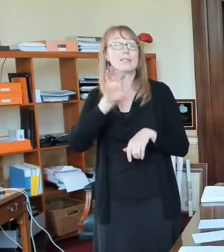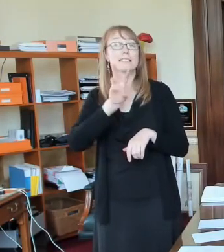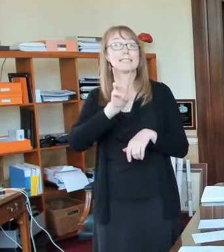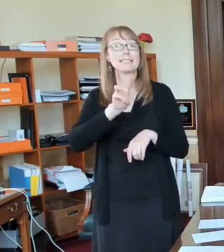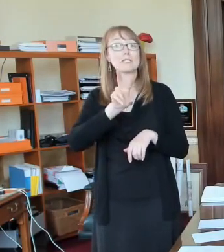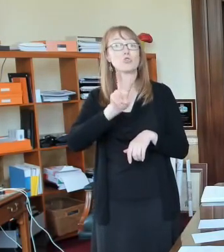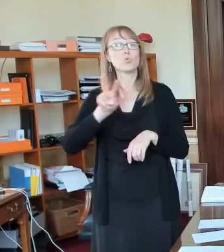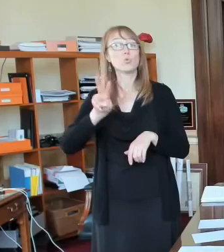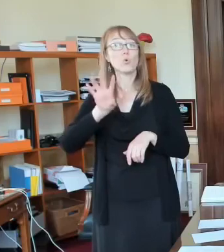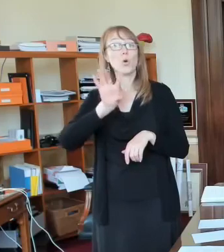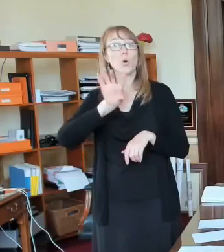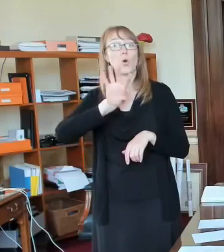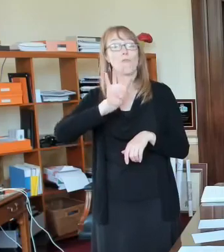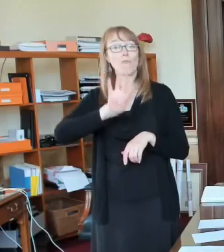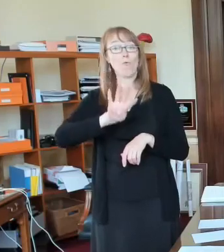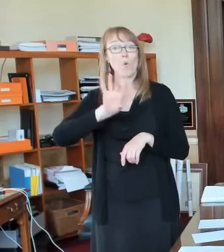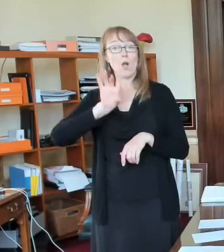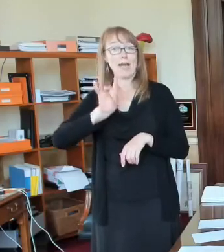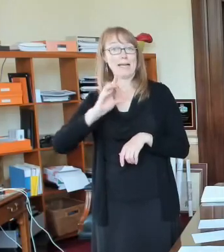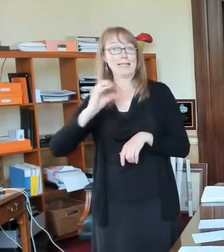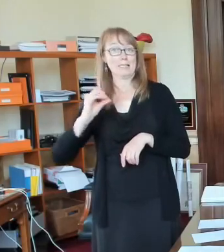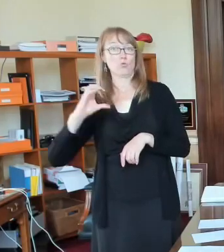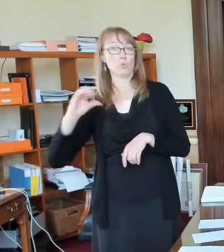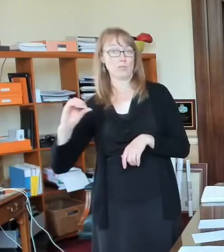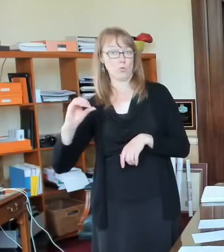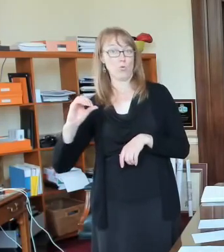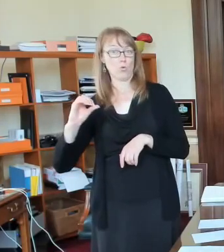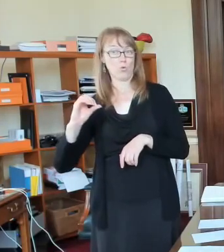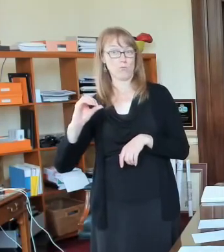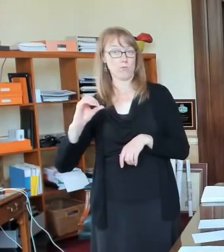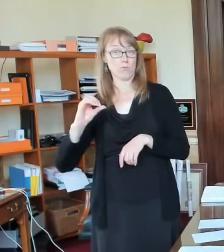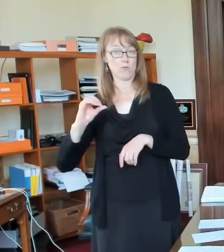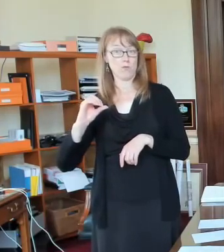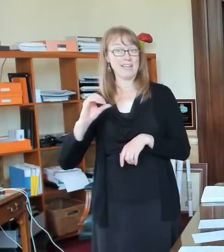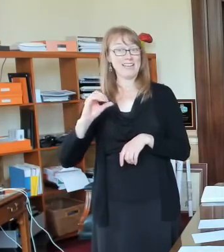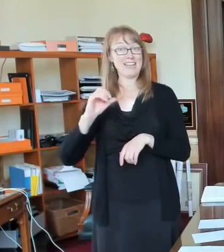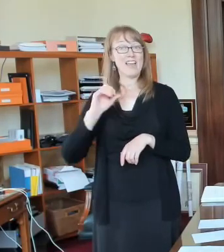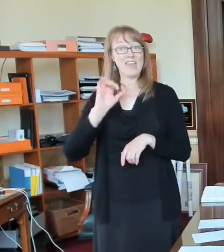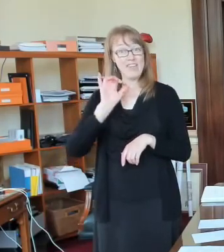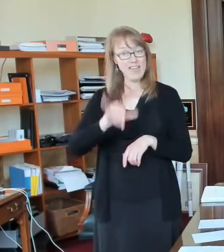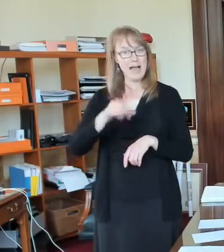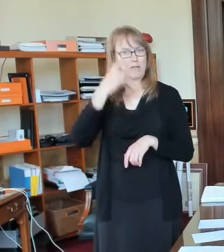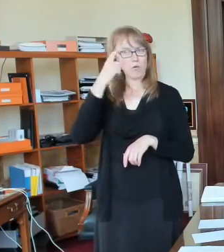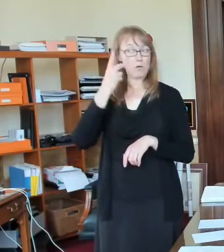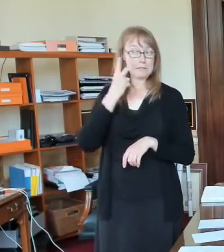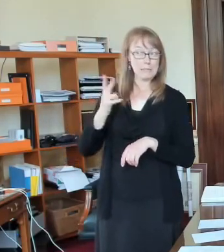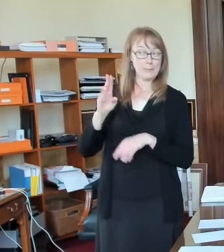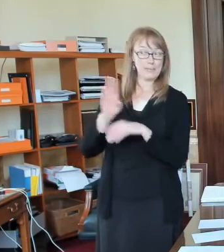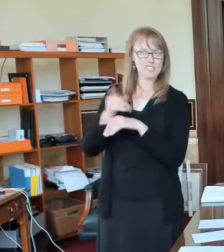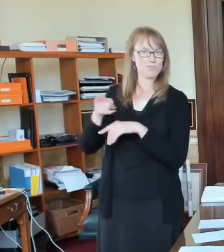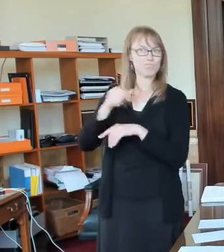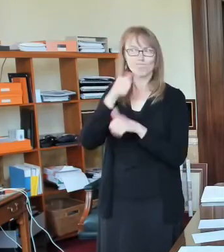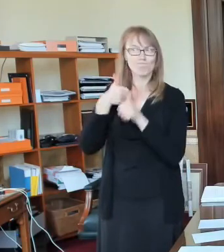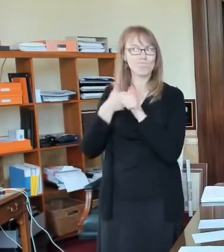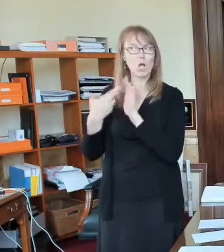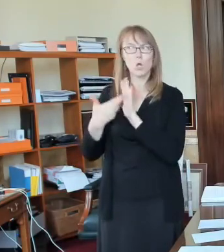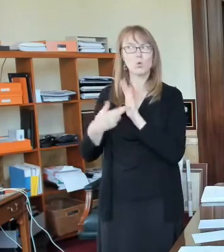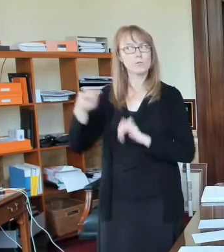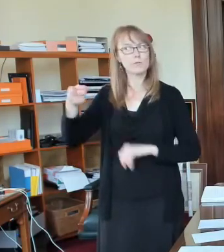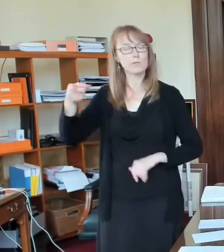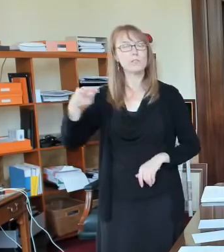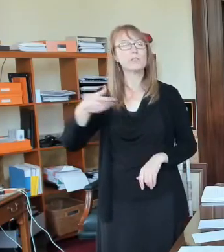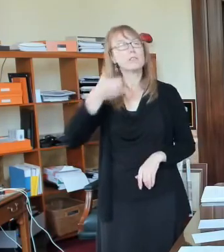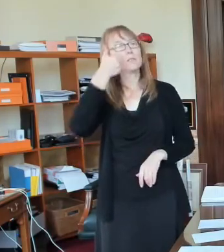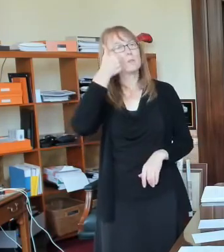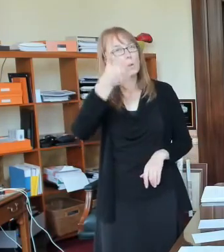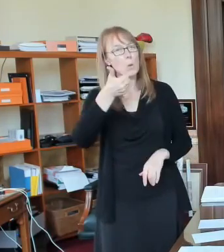622-4800 if you want to report a business that you think is not complying. Our goal with that business will be to